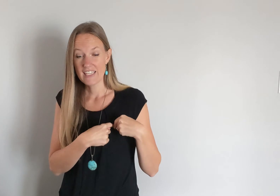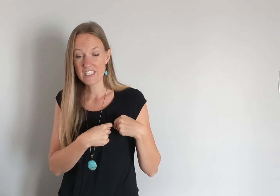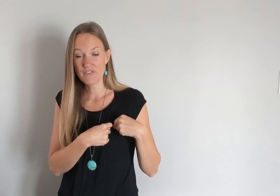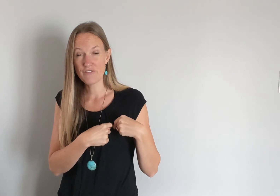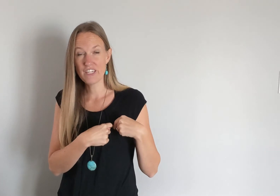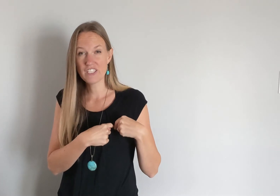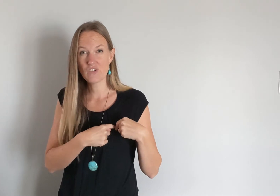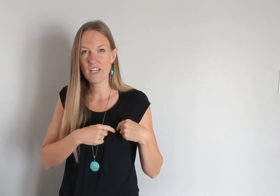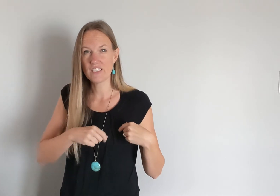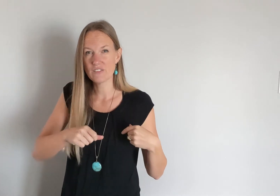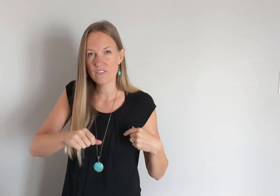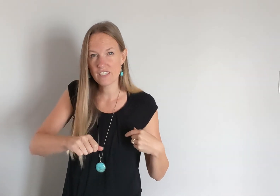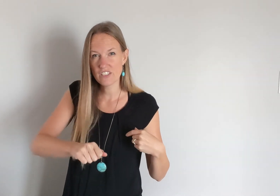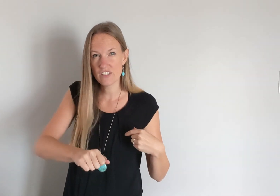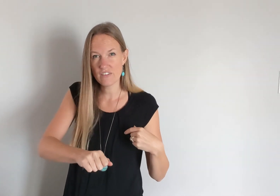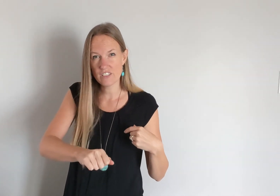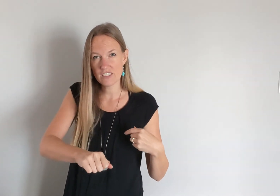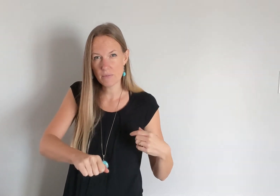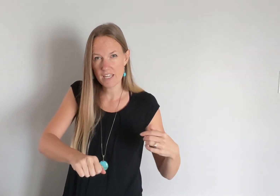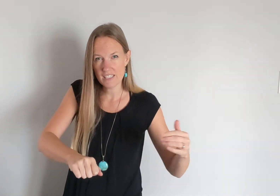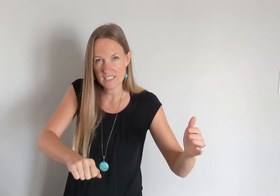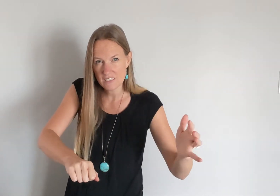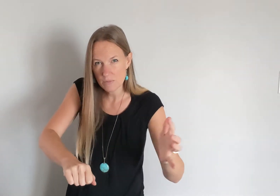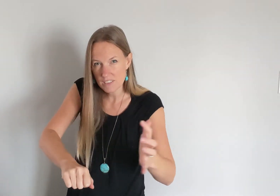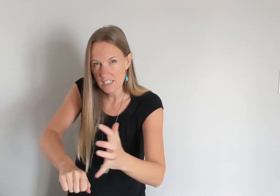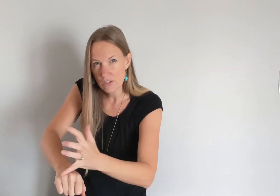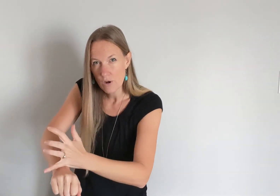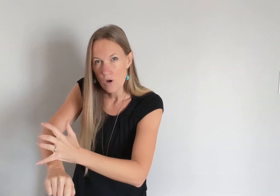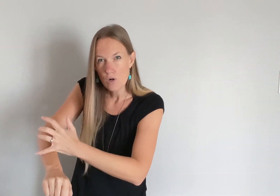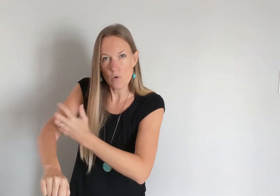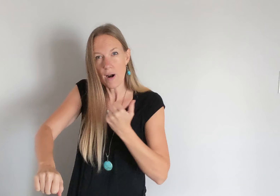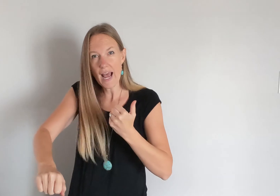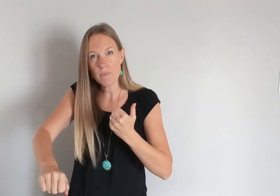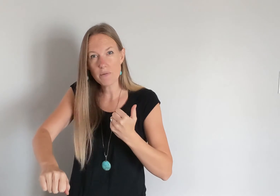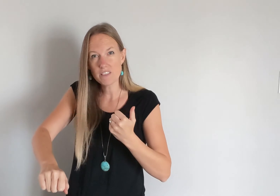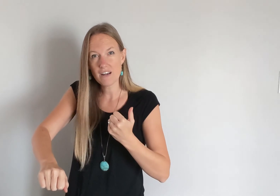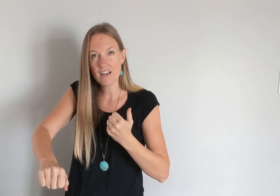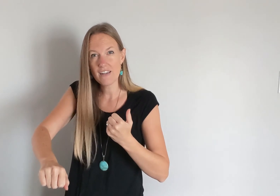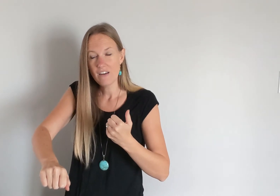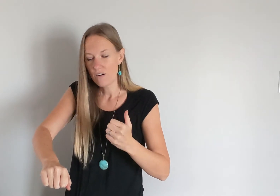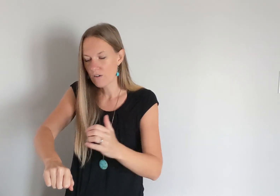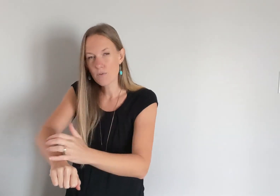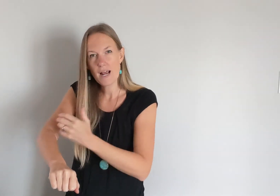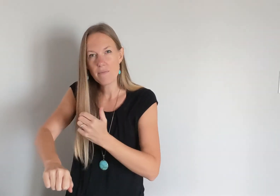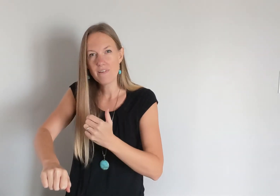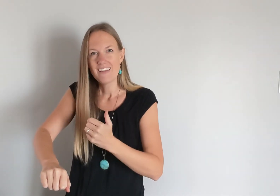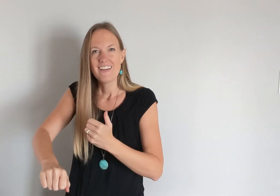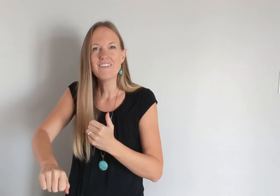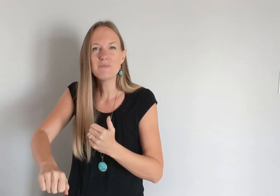then to victory. So for victory, you have your non-dominant hand like this. It's almost like you grab the baton or grab, it always makes